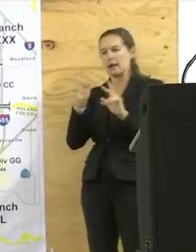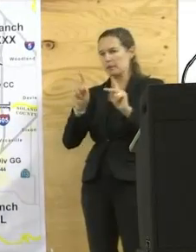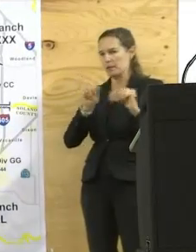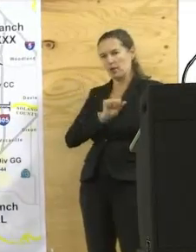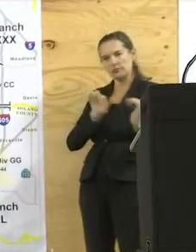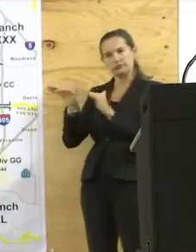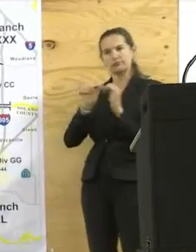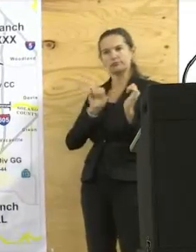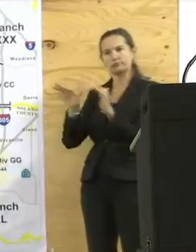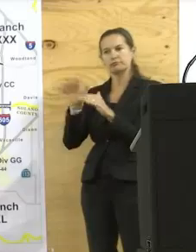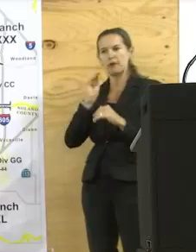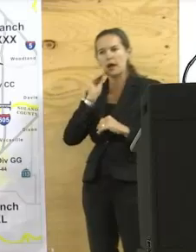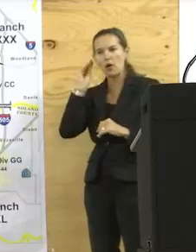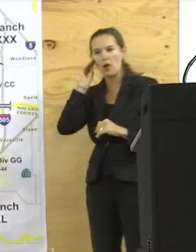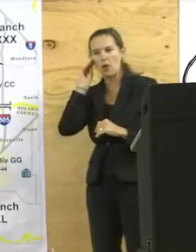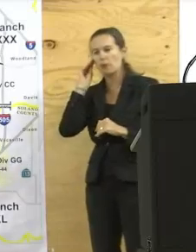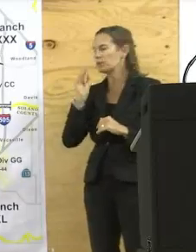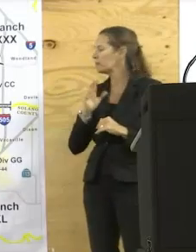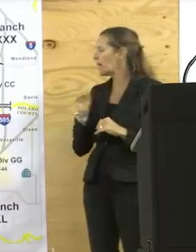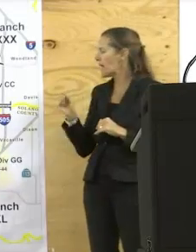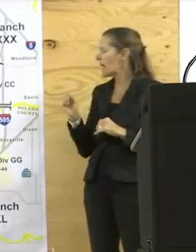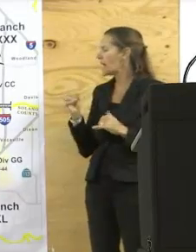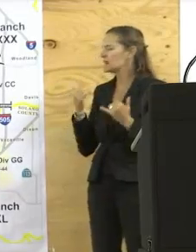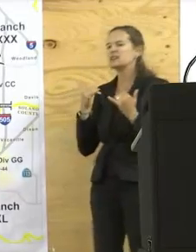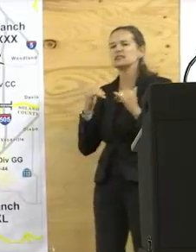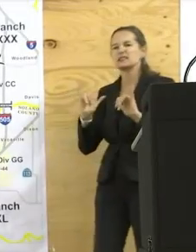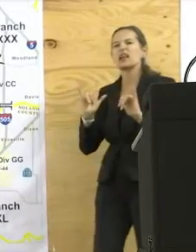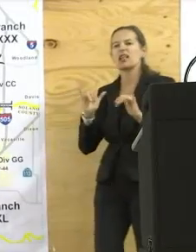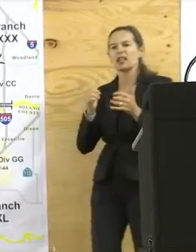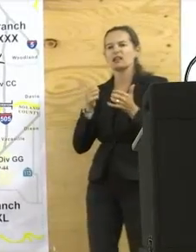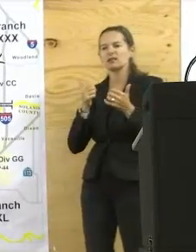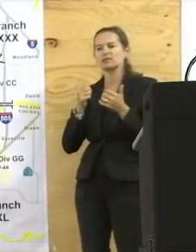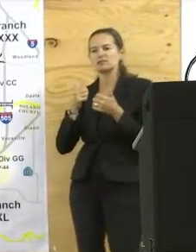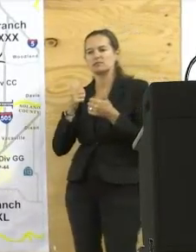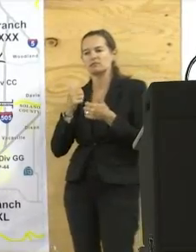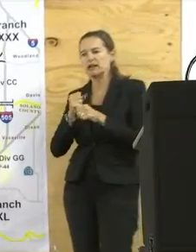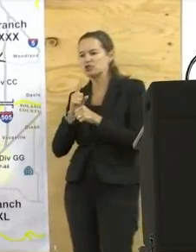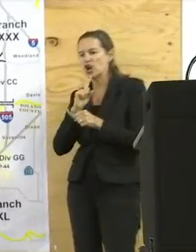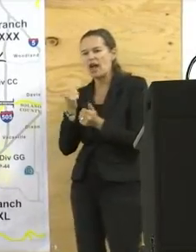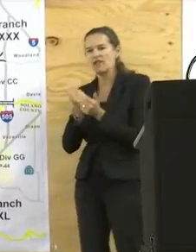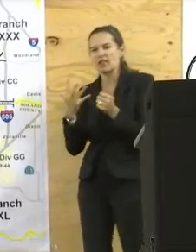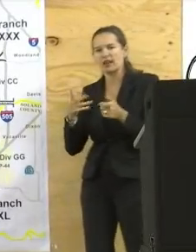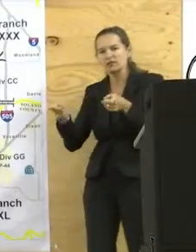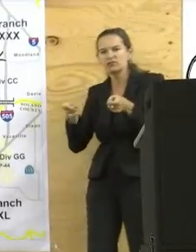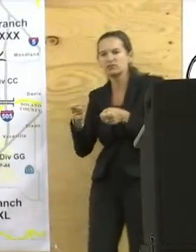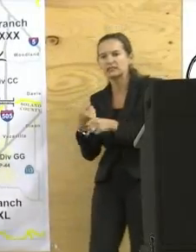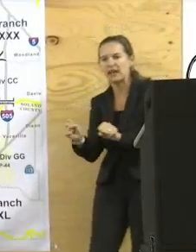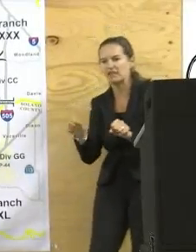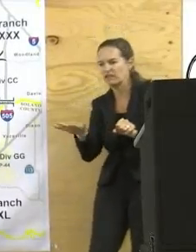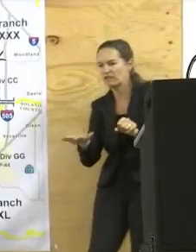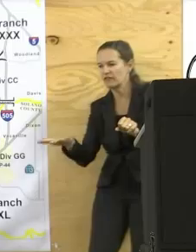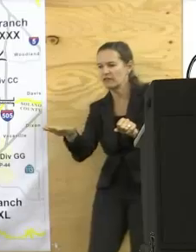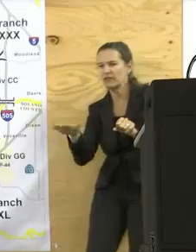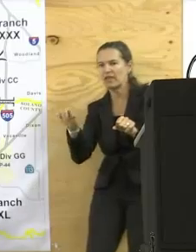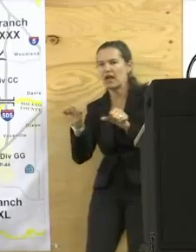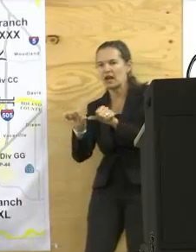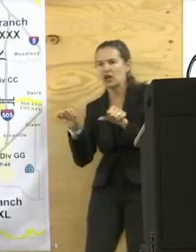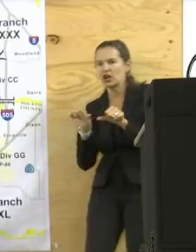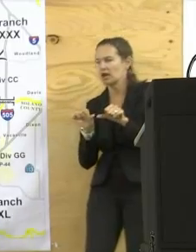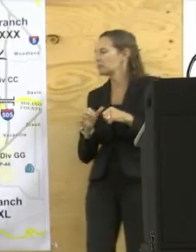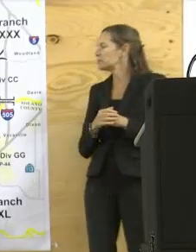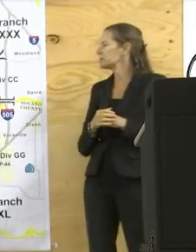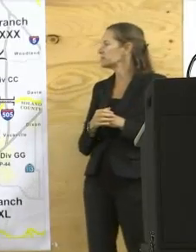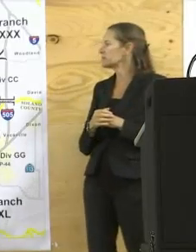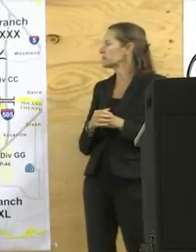continue. And we also continue to do safing operations to allow for the safe reentry of the population in those locations.